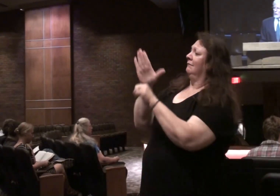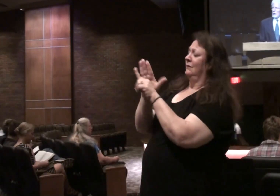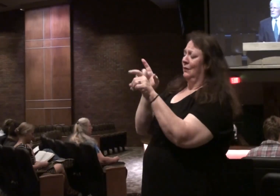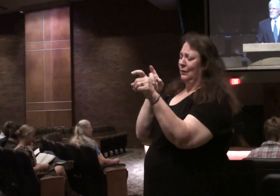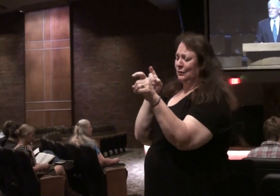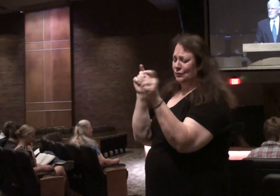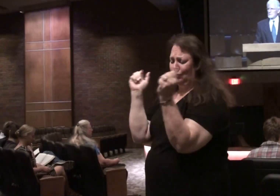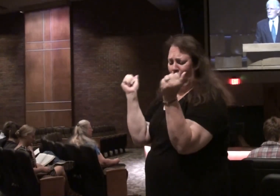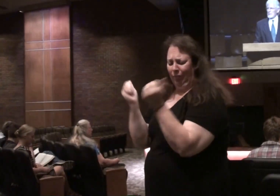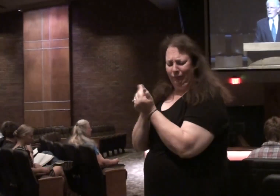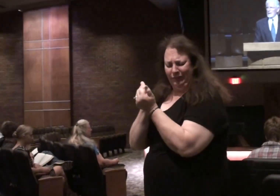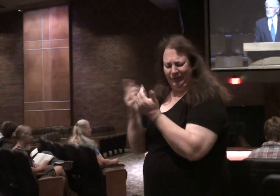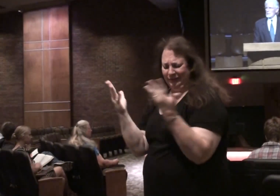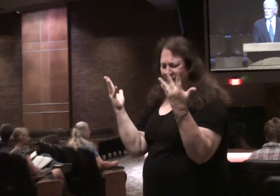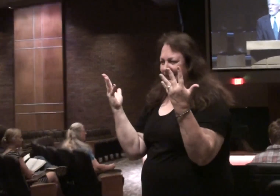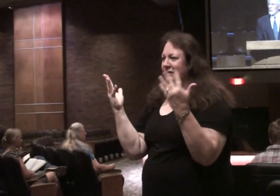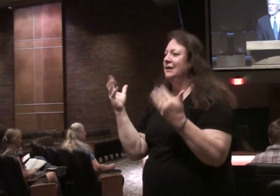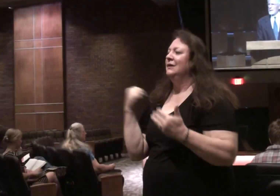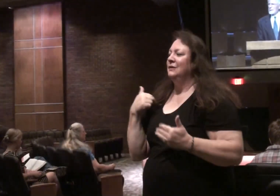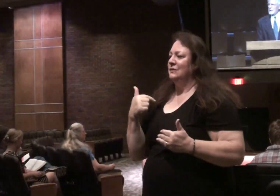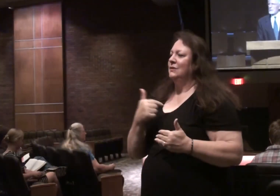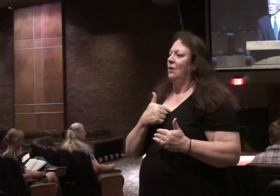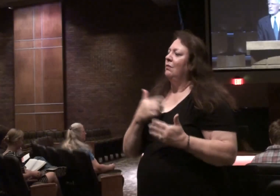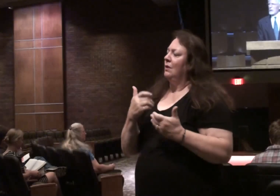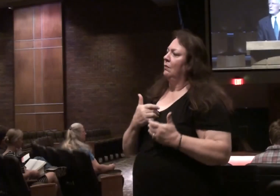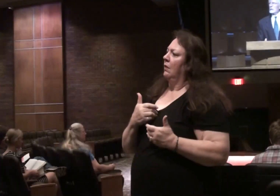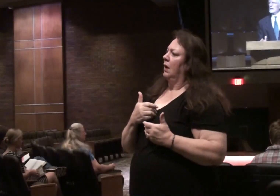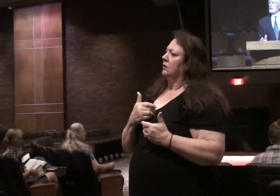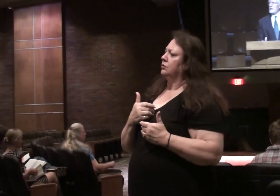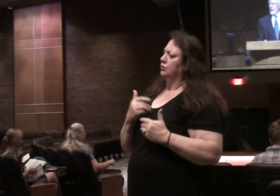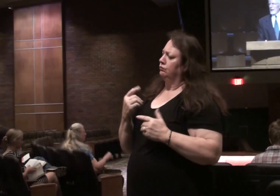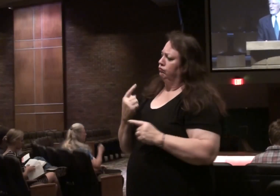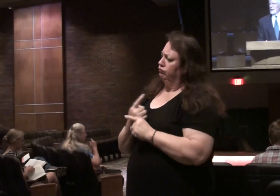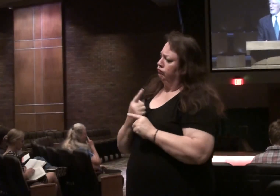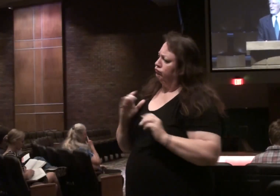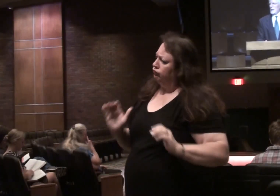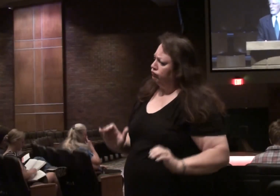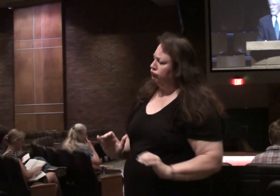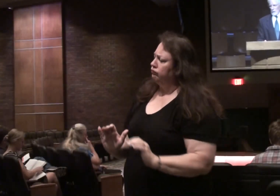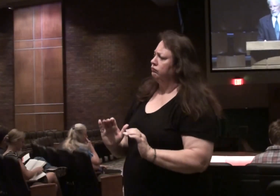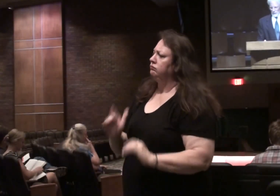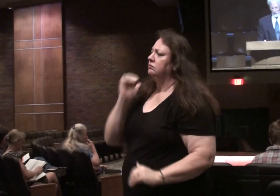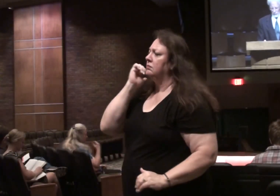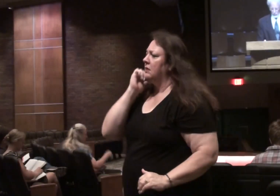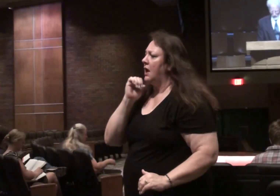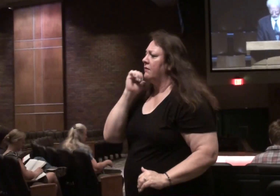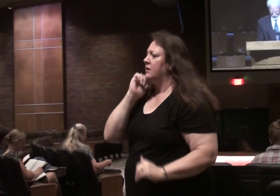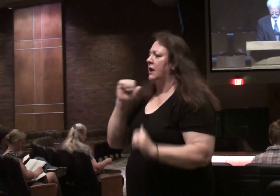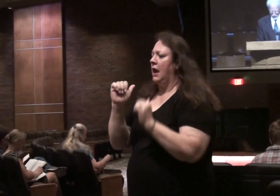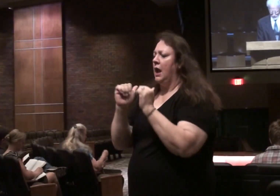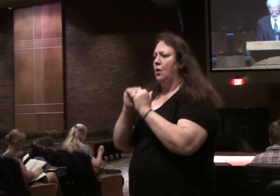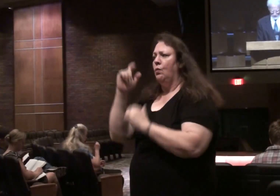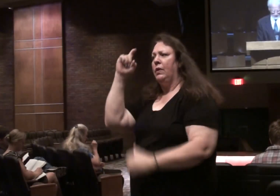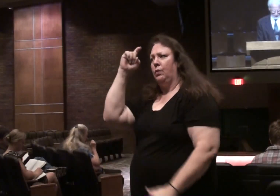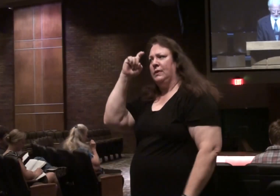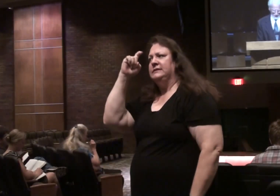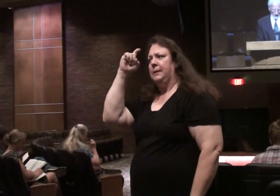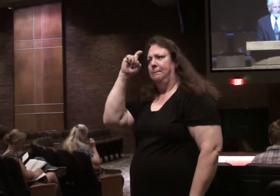over all. And so we want to conduct ourselves each day with